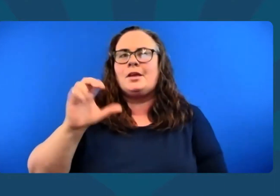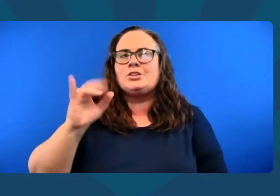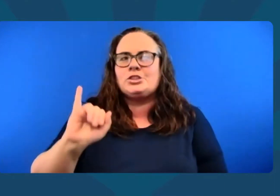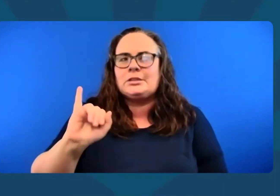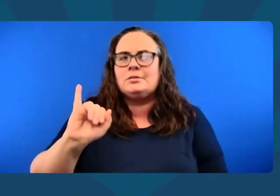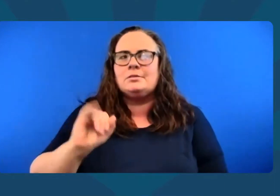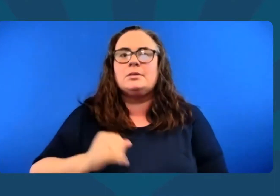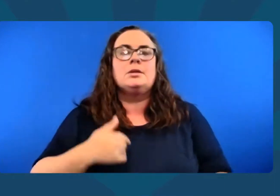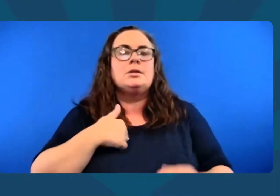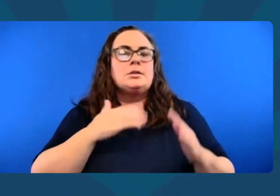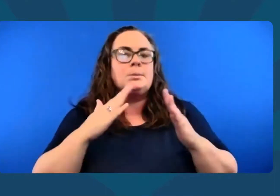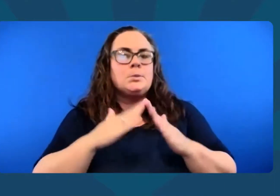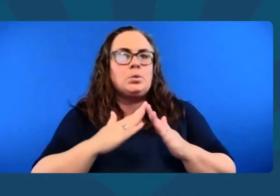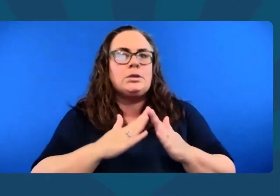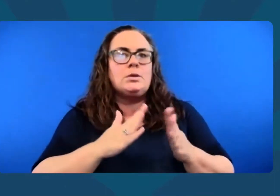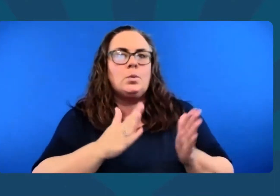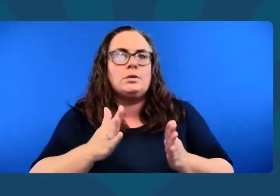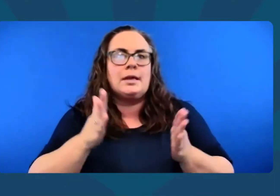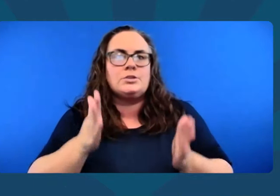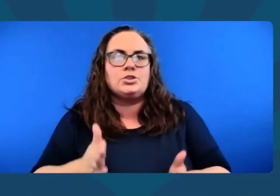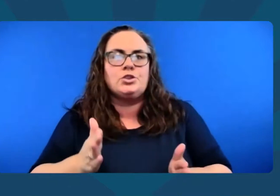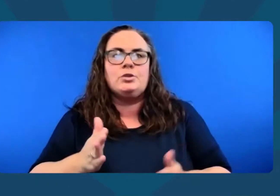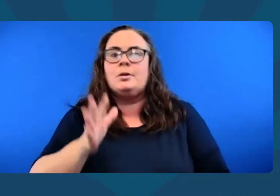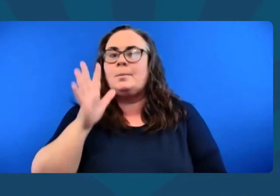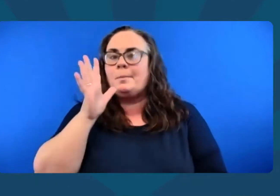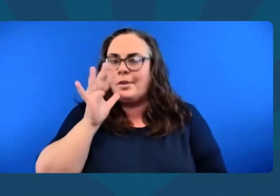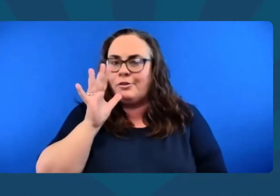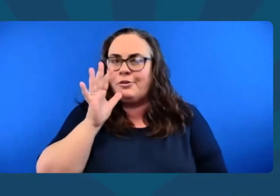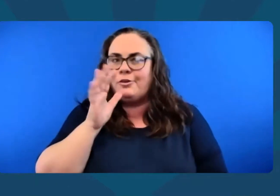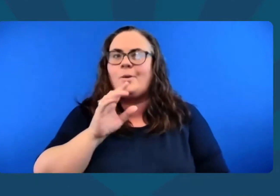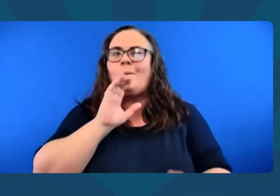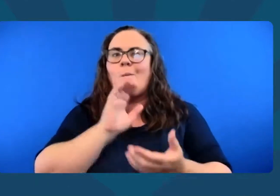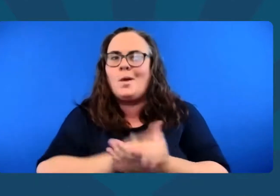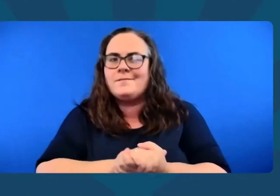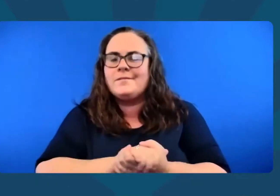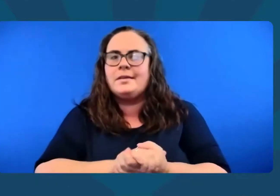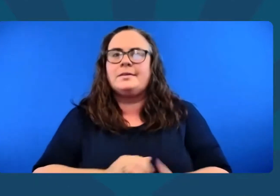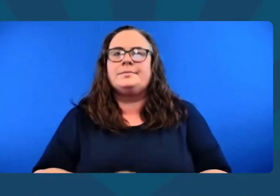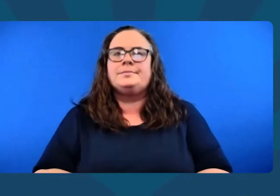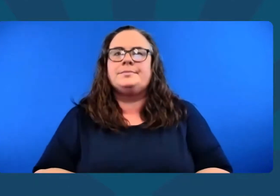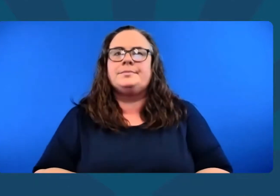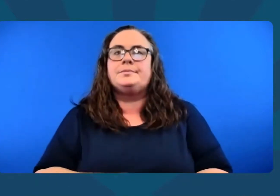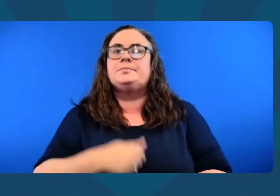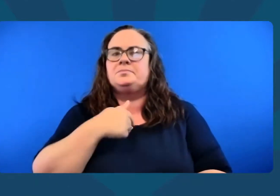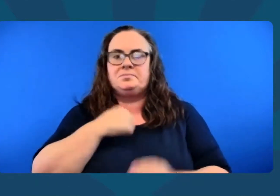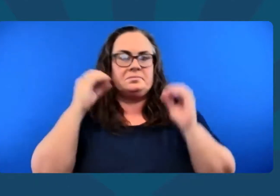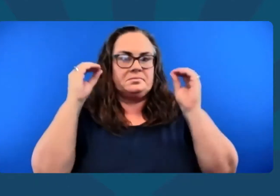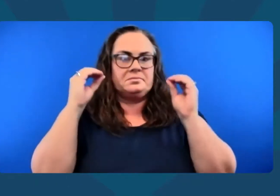teacher, mariachi, community organizer, mother, and wife.